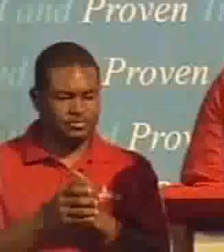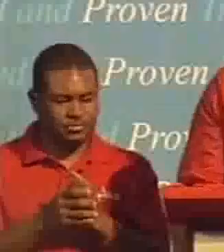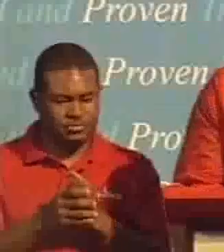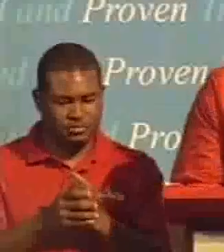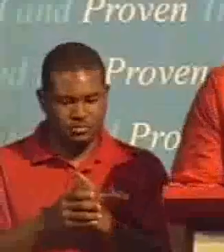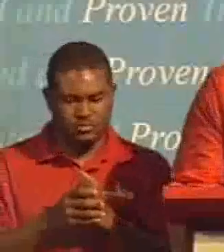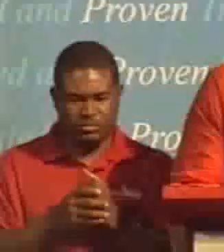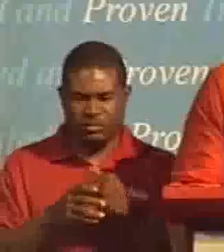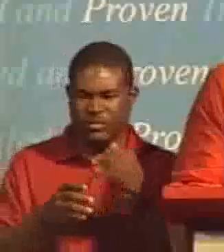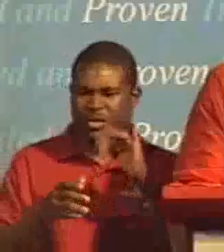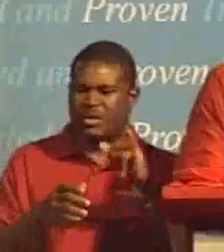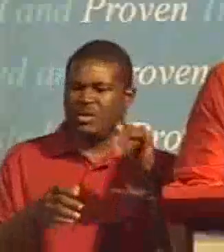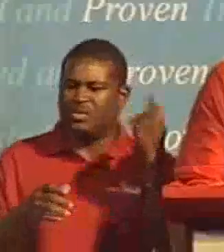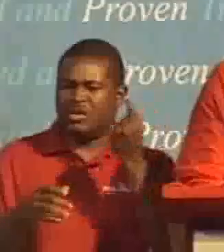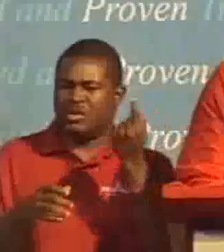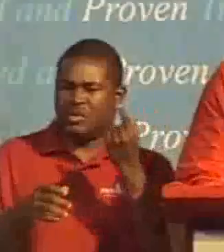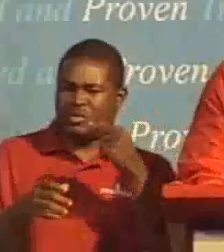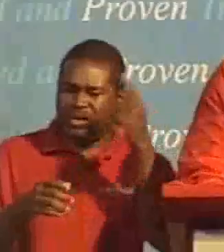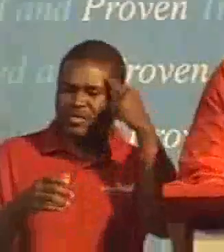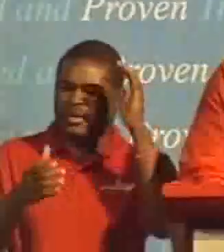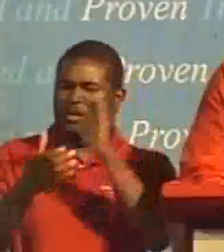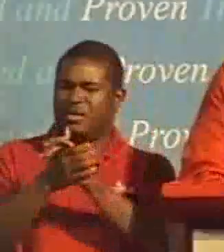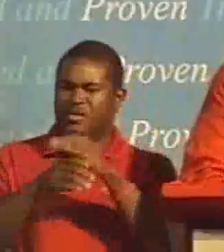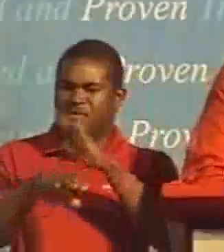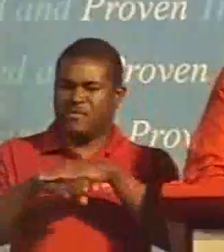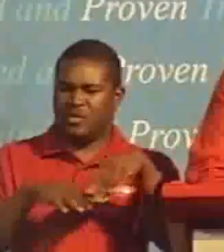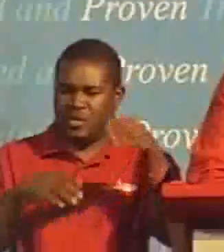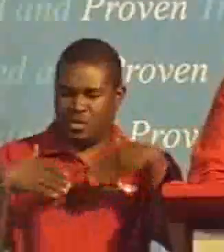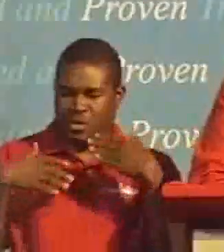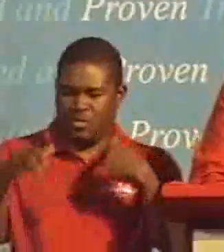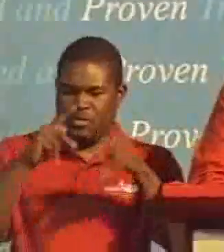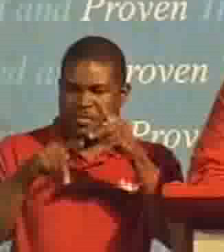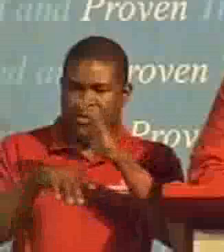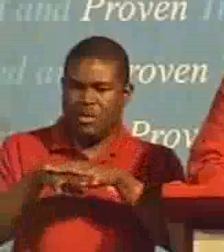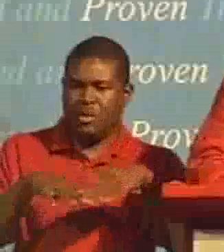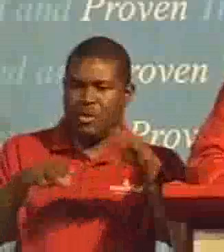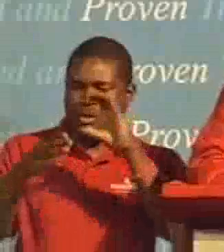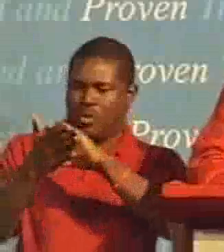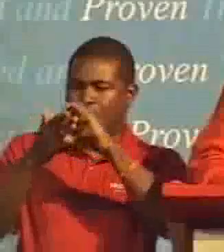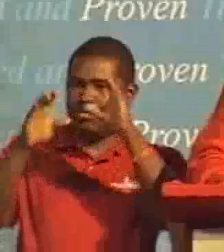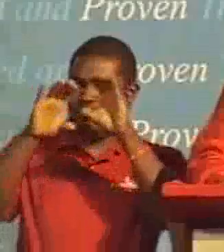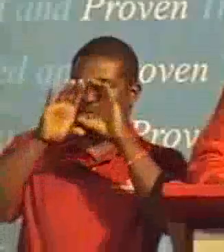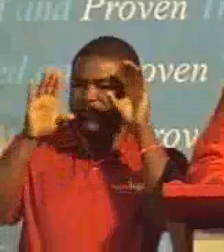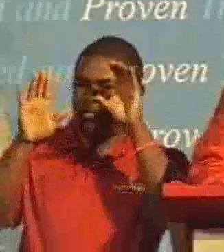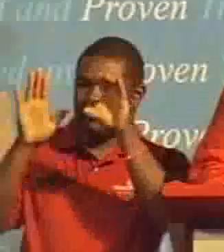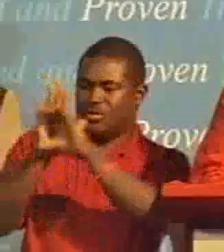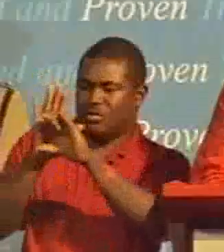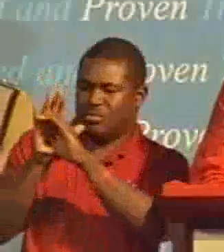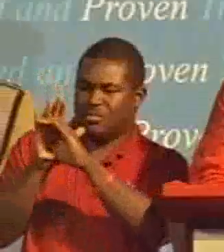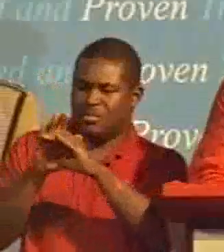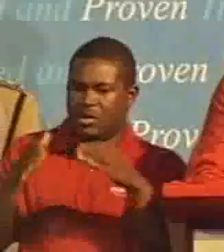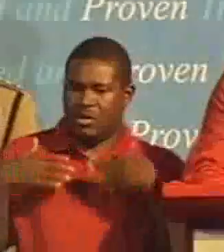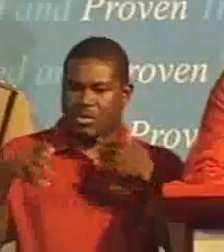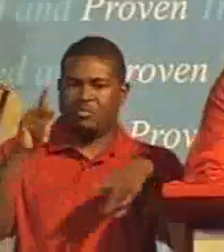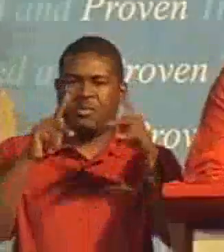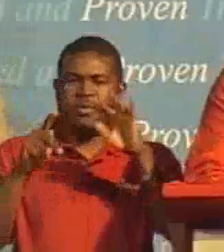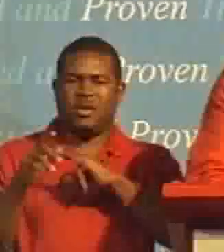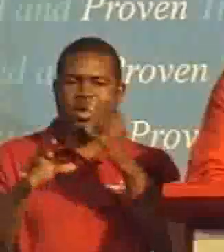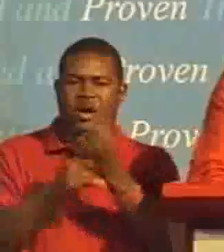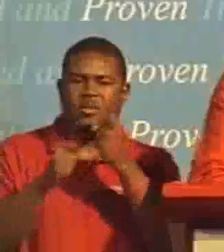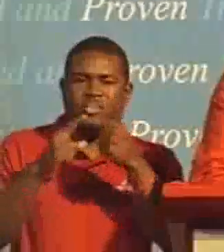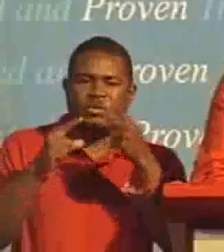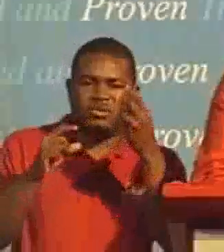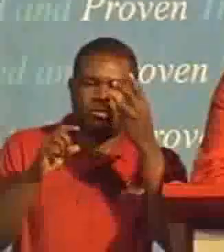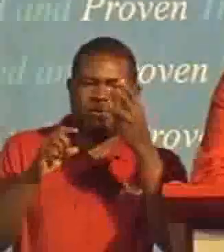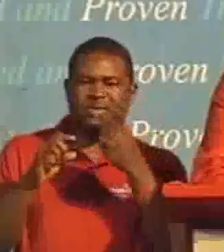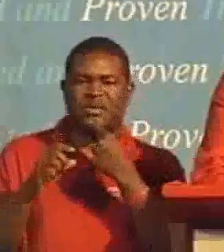They only believe in young people on those posters, not in real life. And so, young Bahamians, I want to say to you that we in the FNM